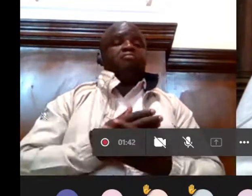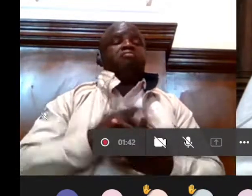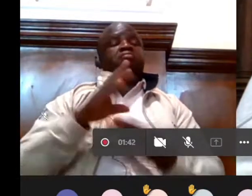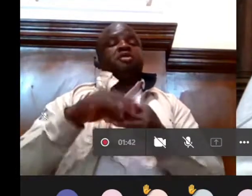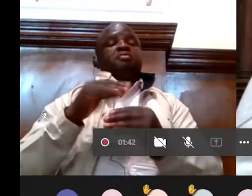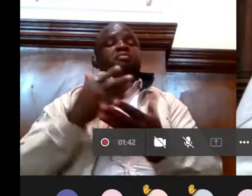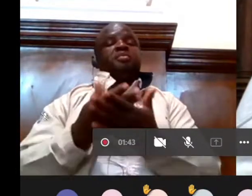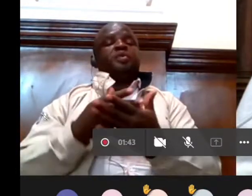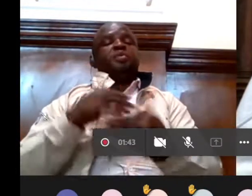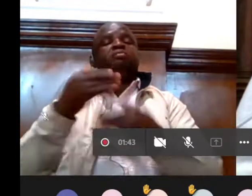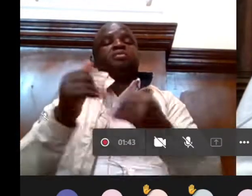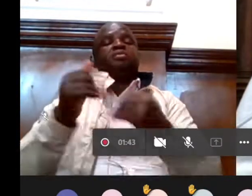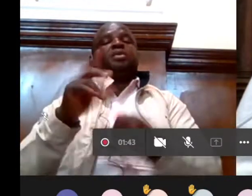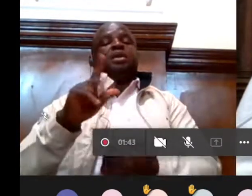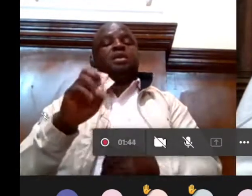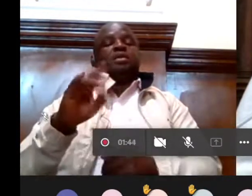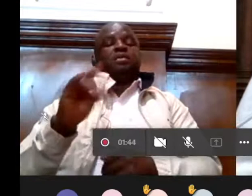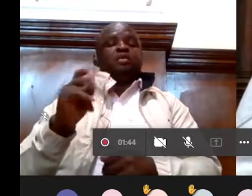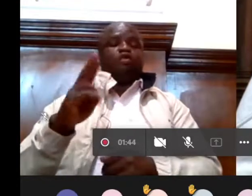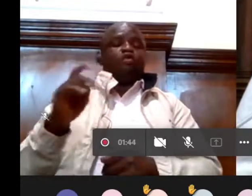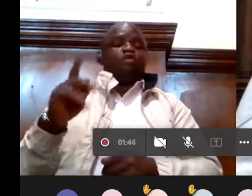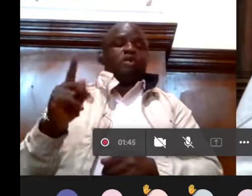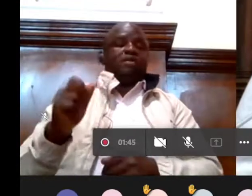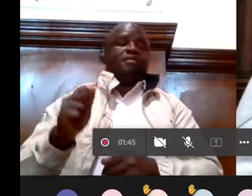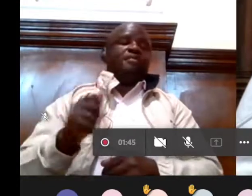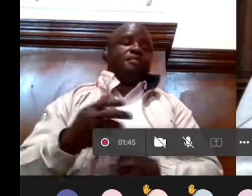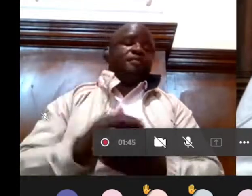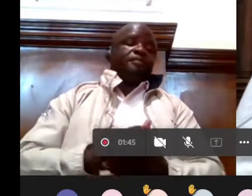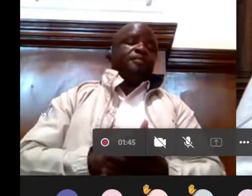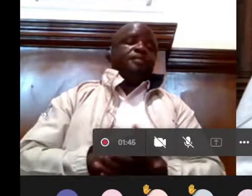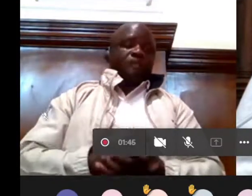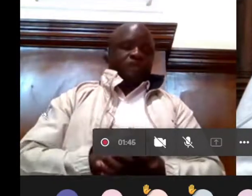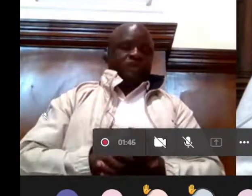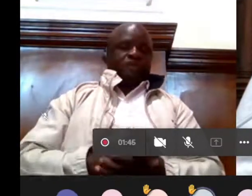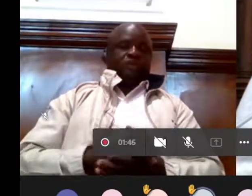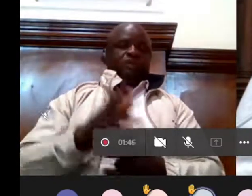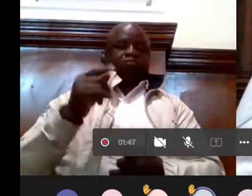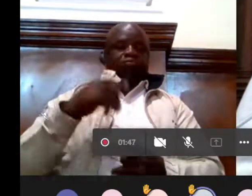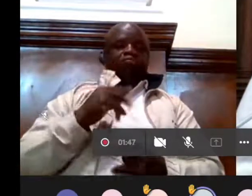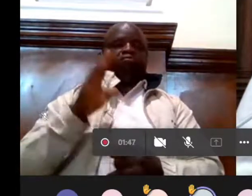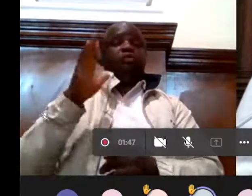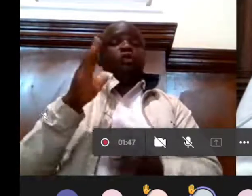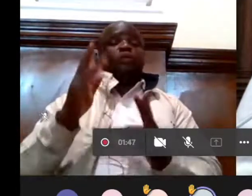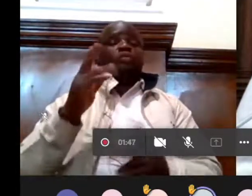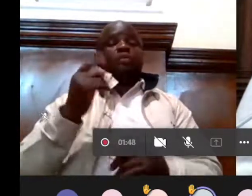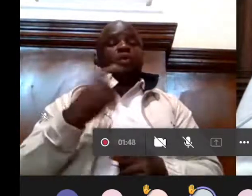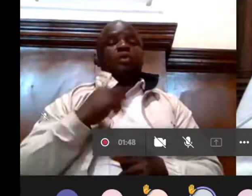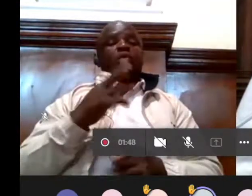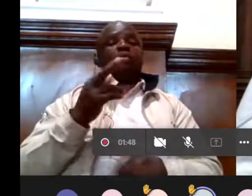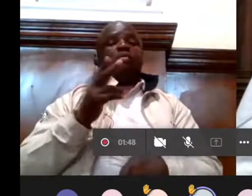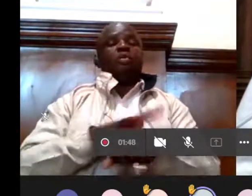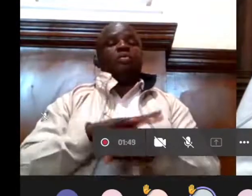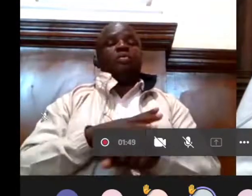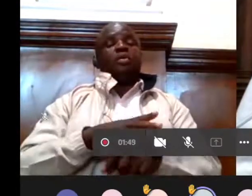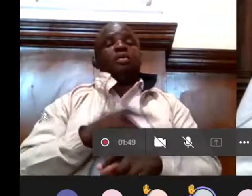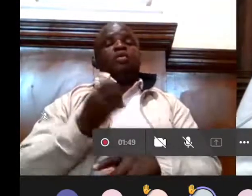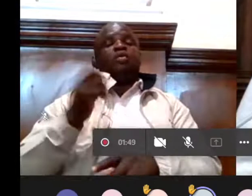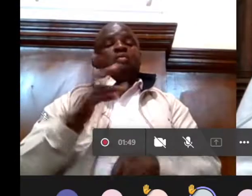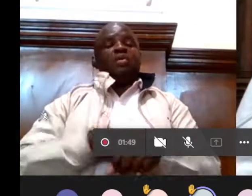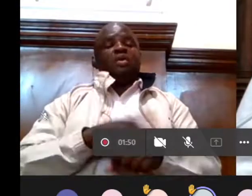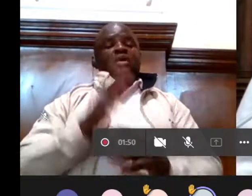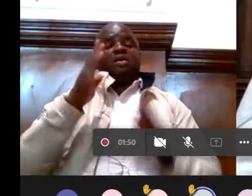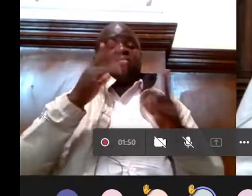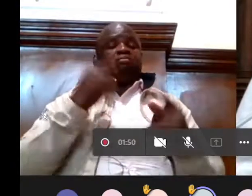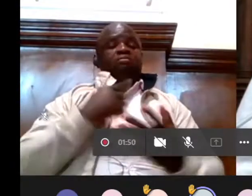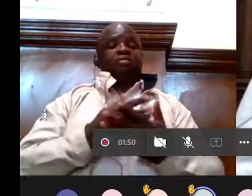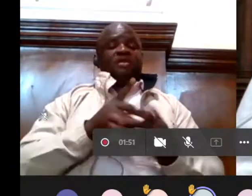Proceed, Honorable Lituka. And out of the two, I hope there are no more hands that will come up